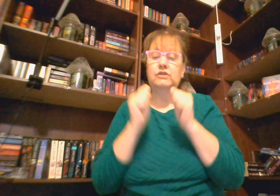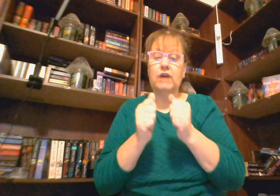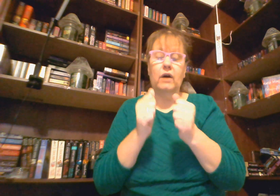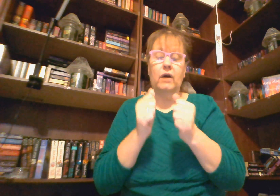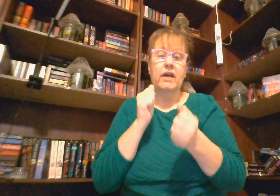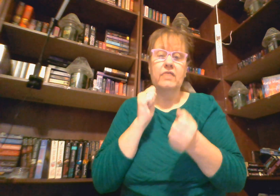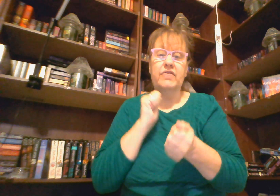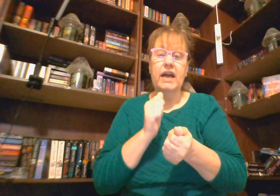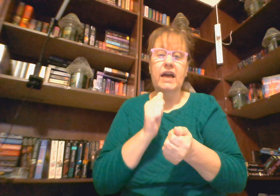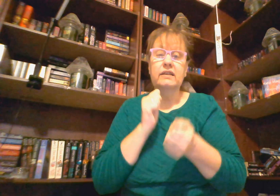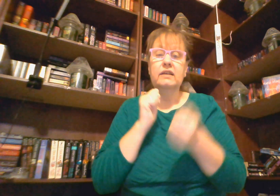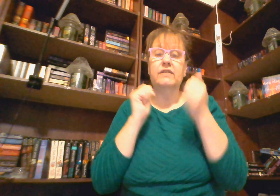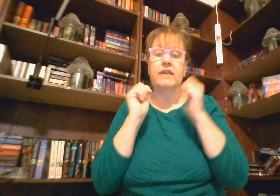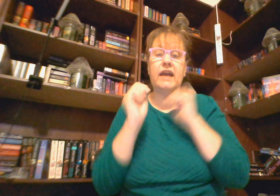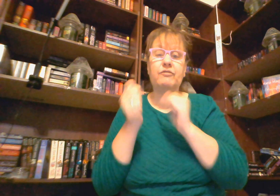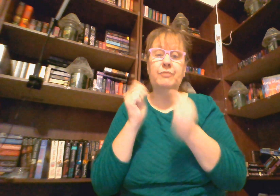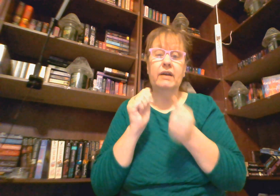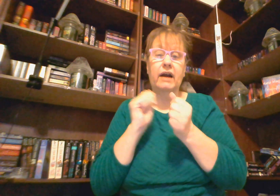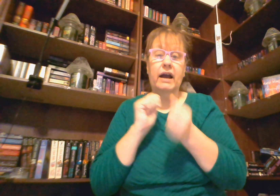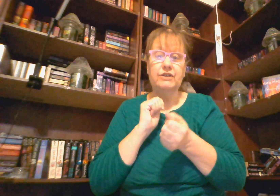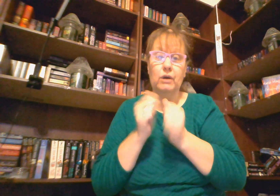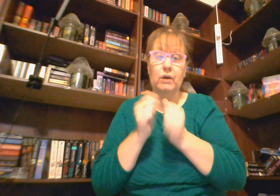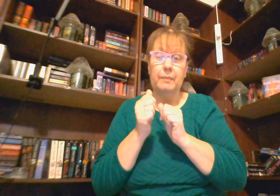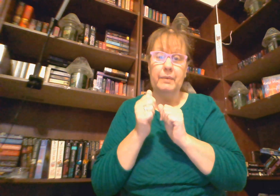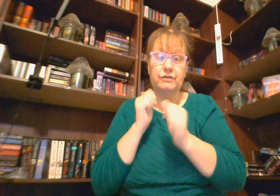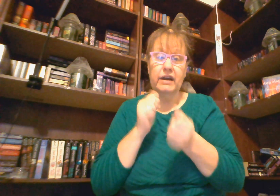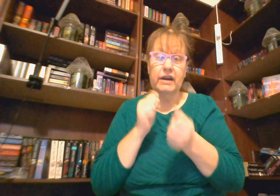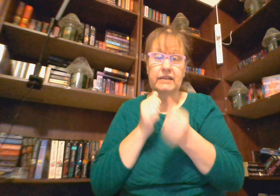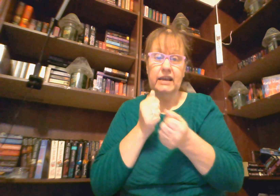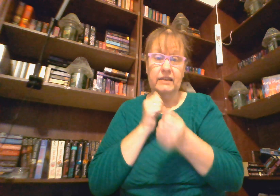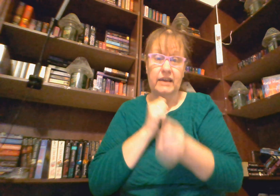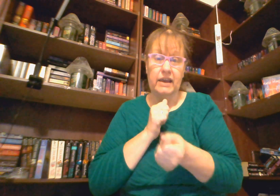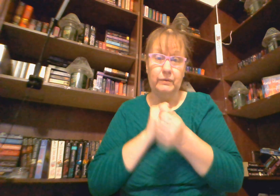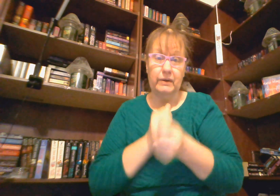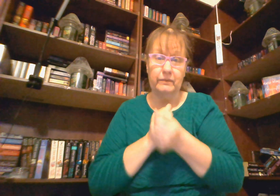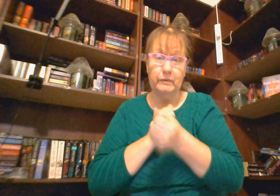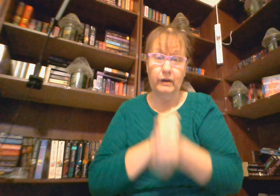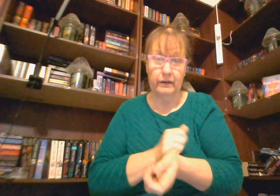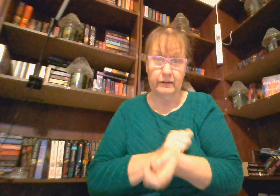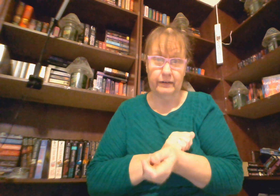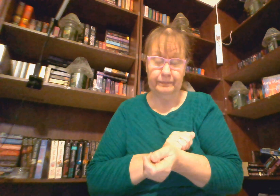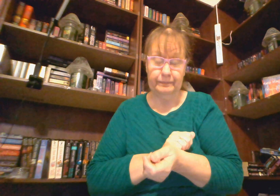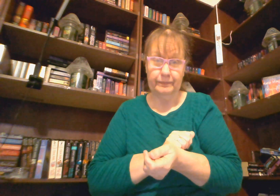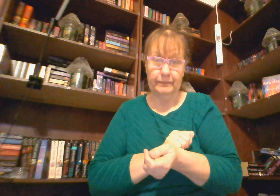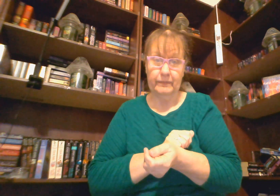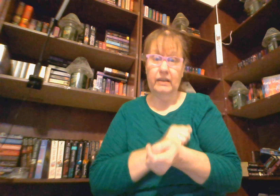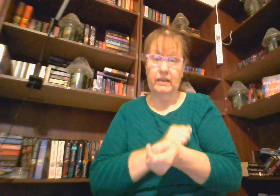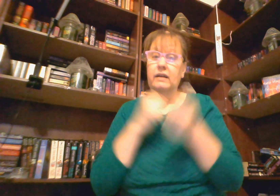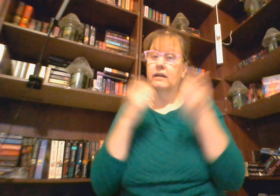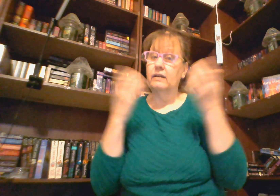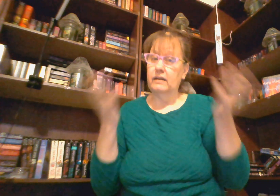So, then the FBI show up and try and take the case away from Carter.